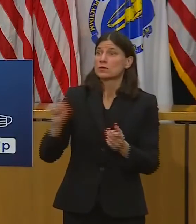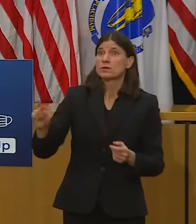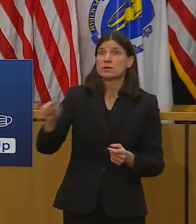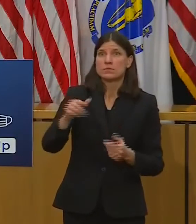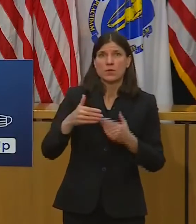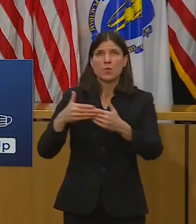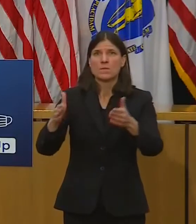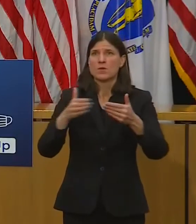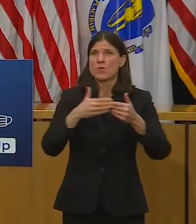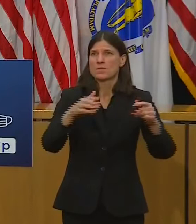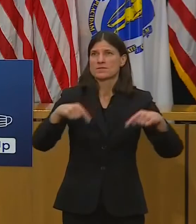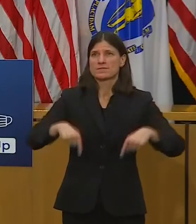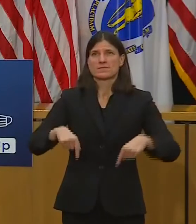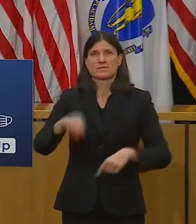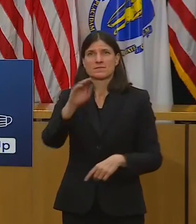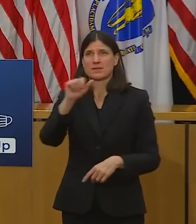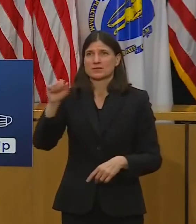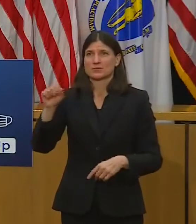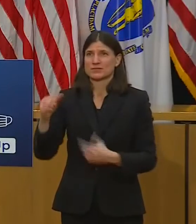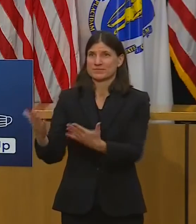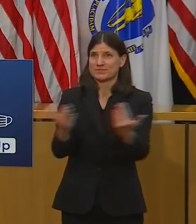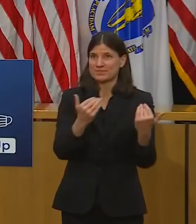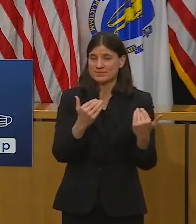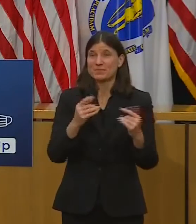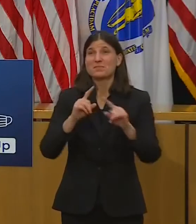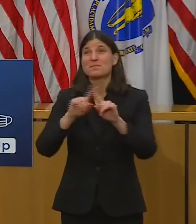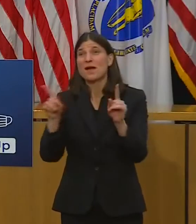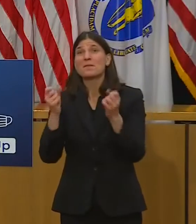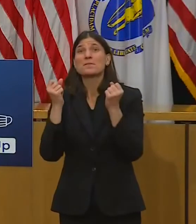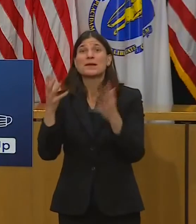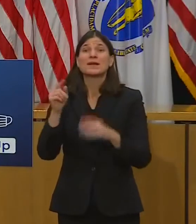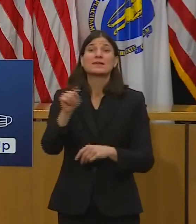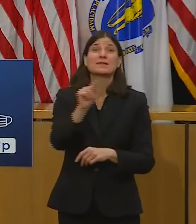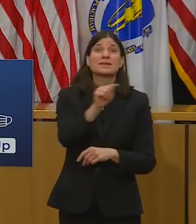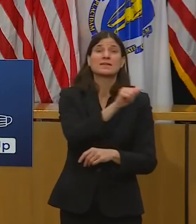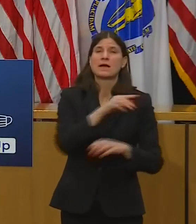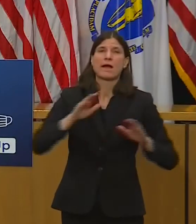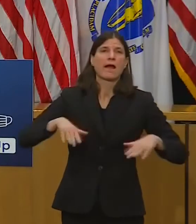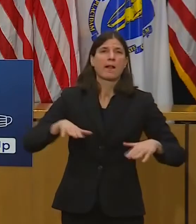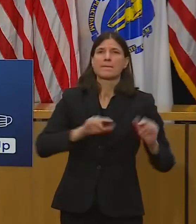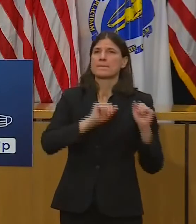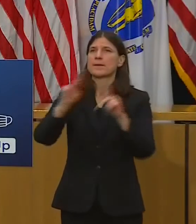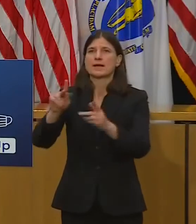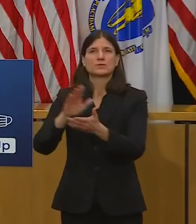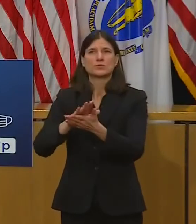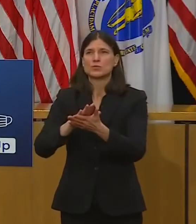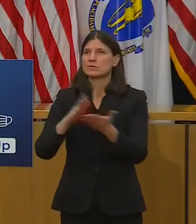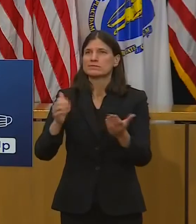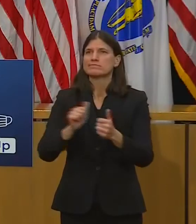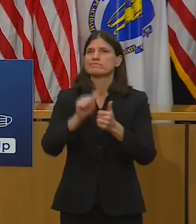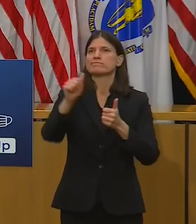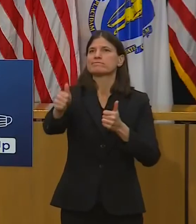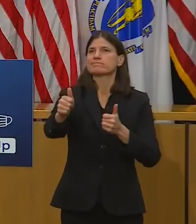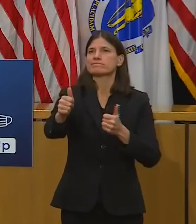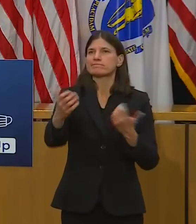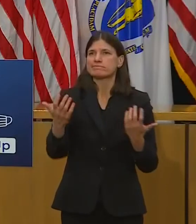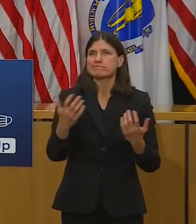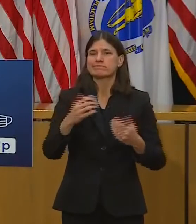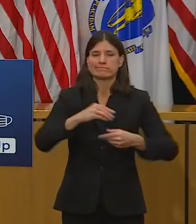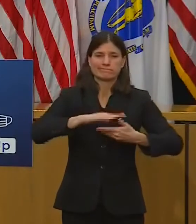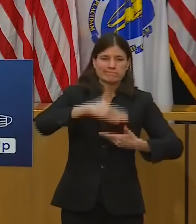kids remain learning remotely or in complicated hybrid programs. The teams at the Executive Office of Education